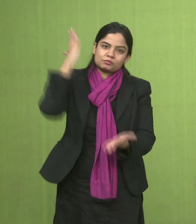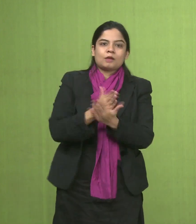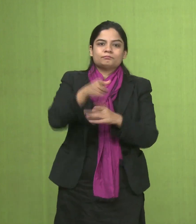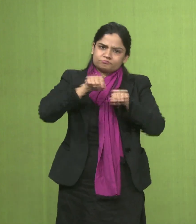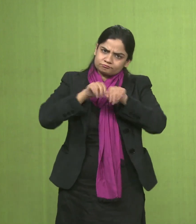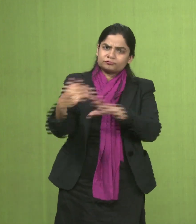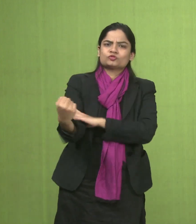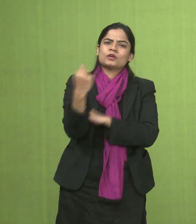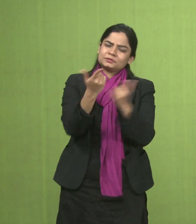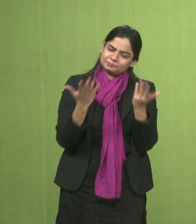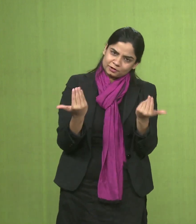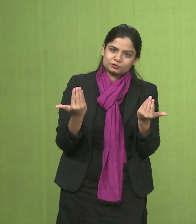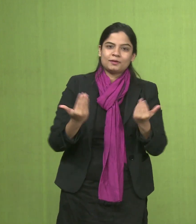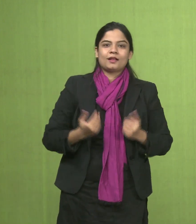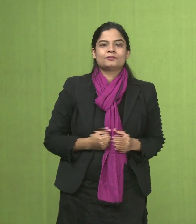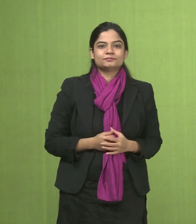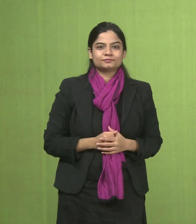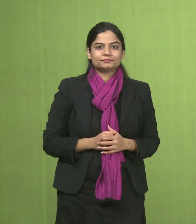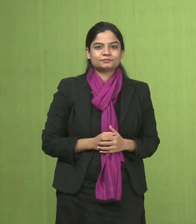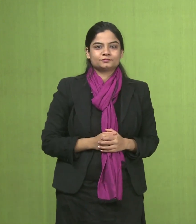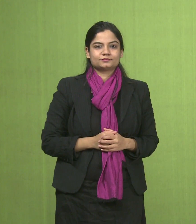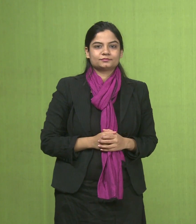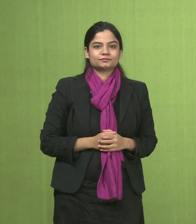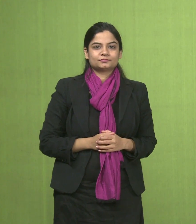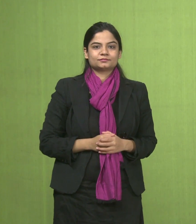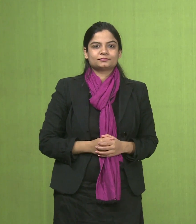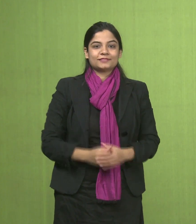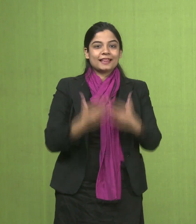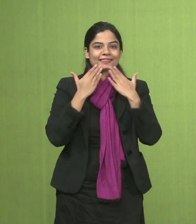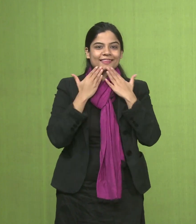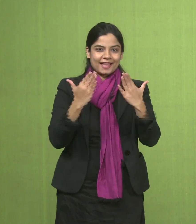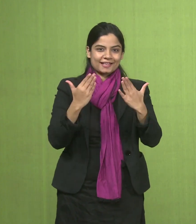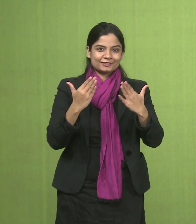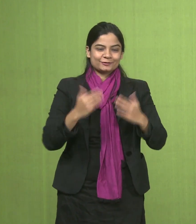and stop the malpractices. You are the consumer, you have the right. Thank you.